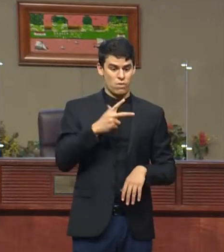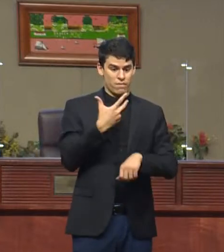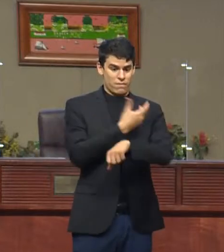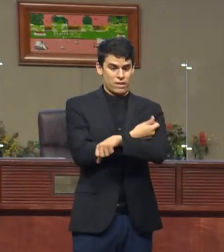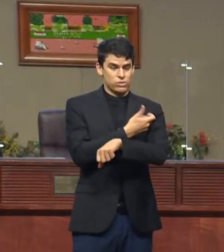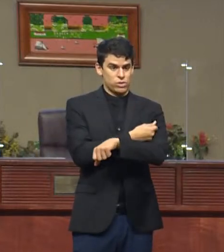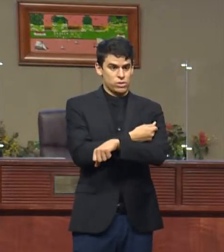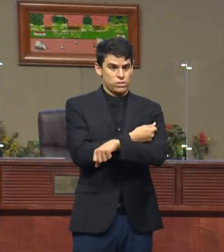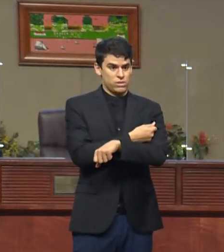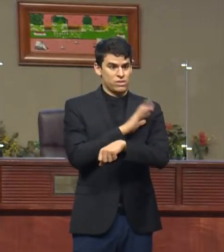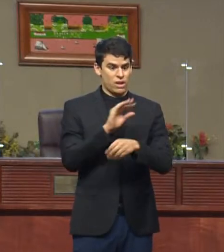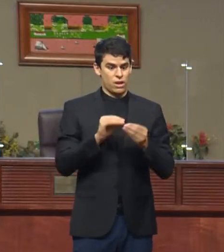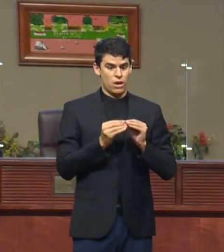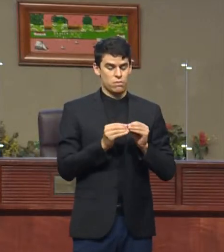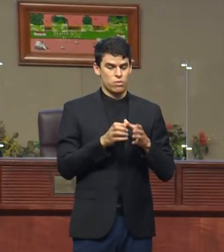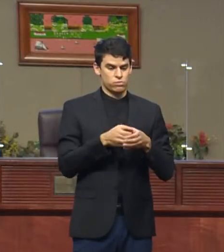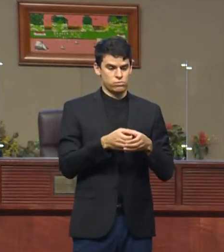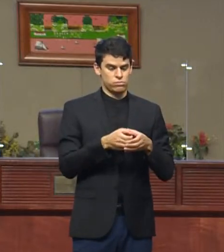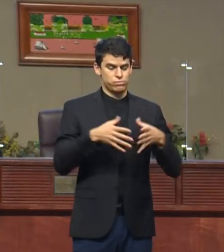various